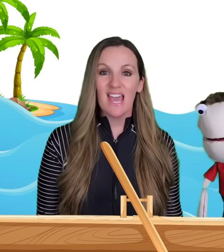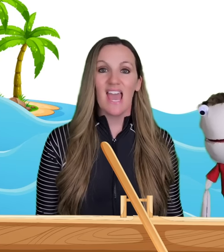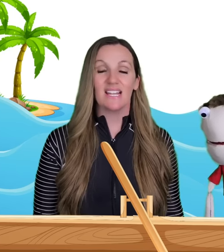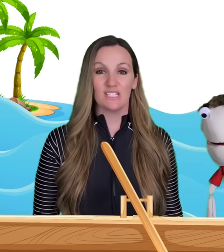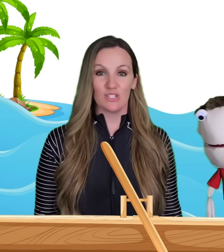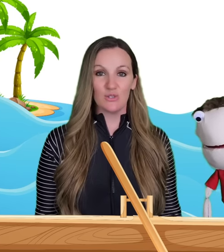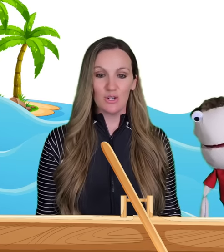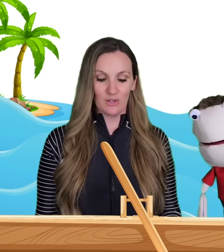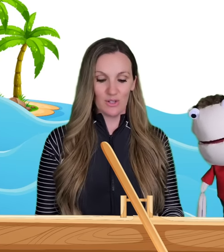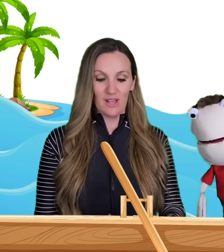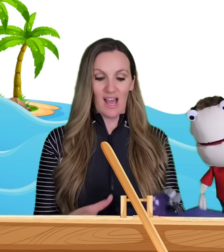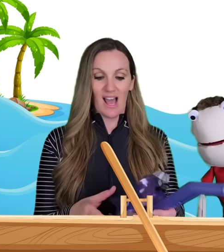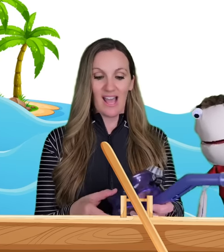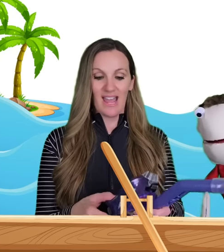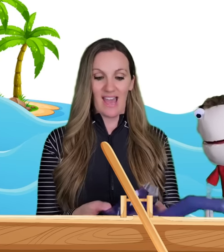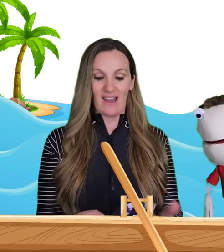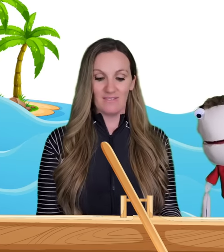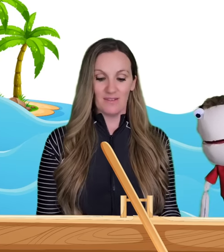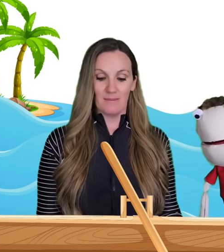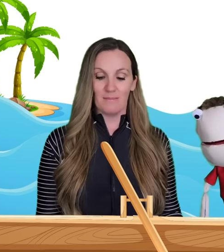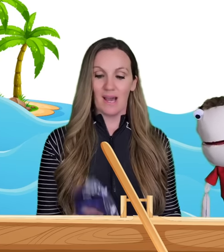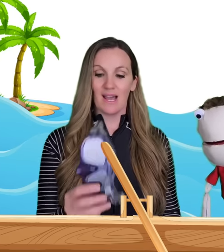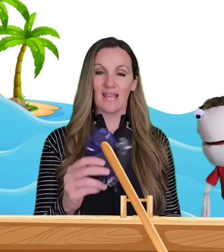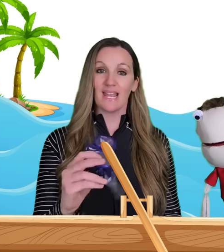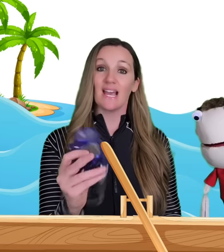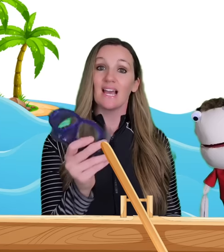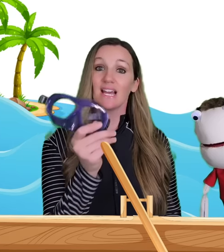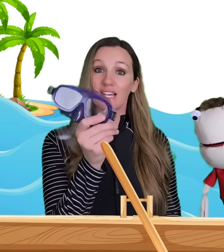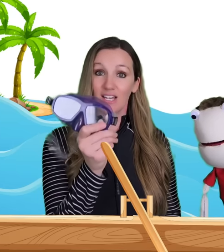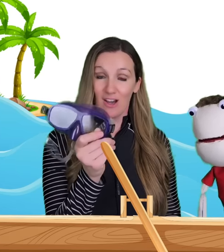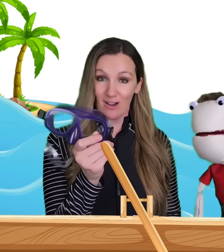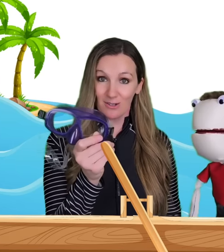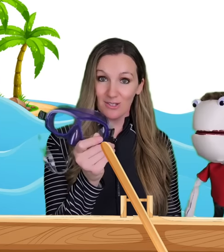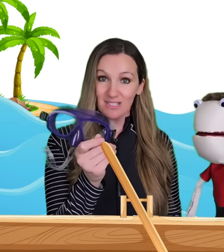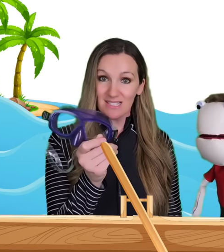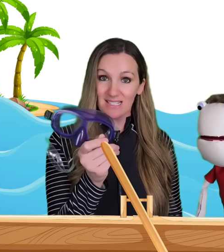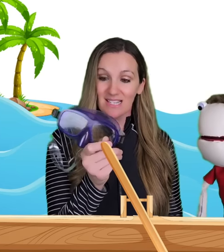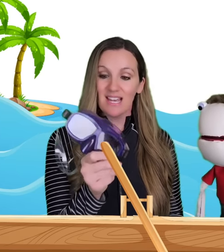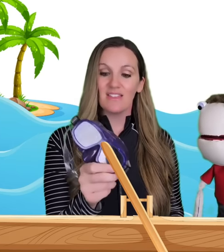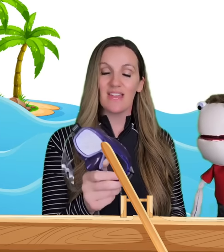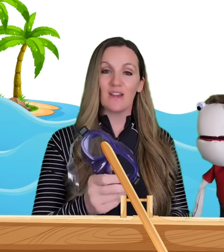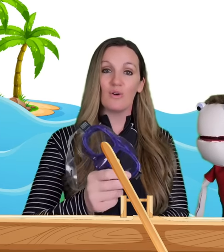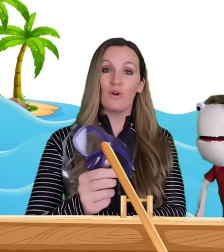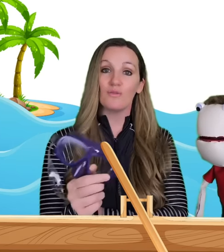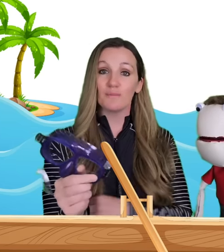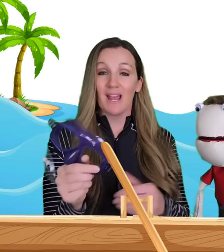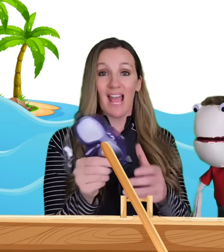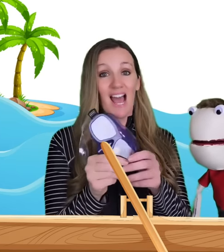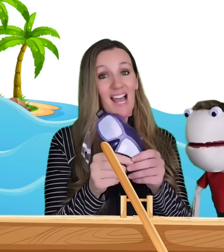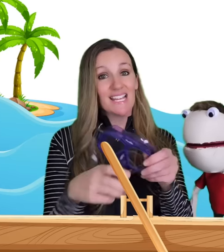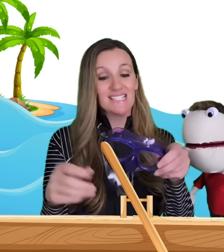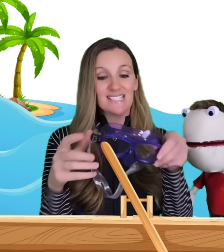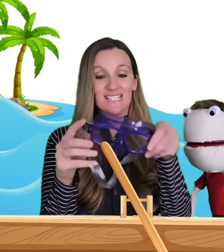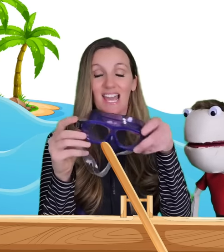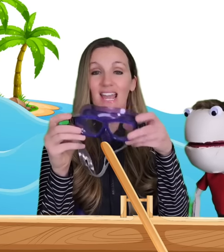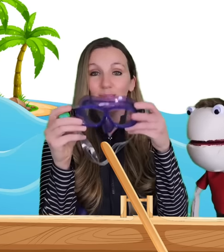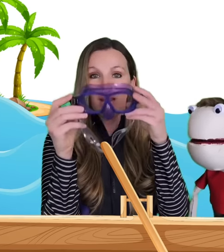to snorkel, I have my goggles. They go over my eyes and my